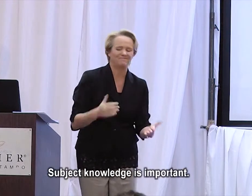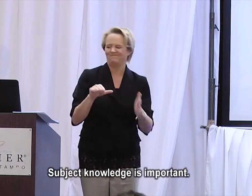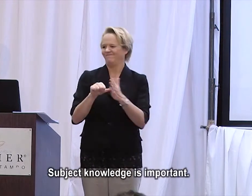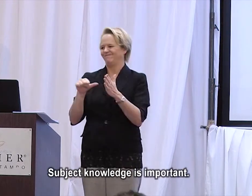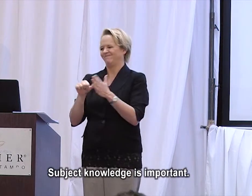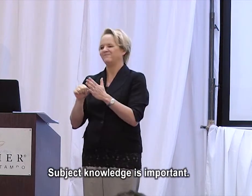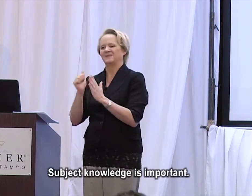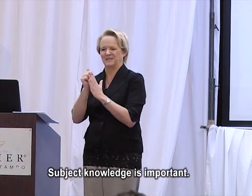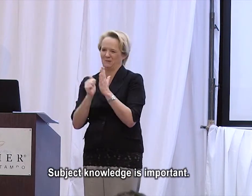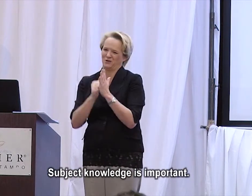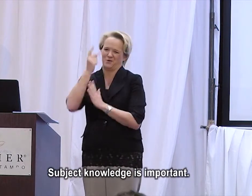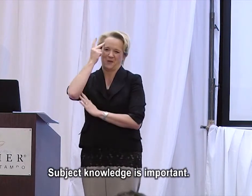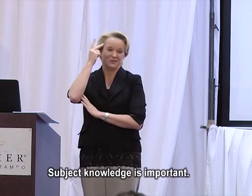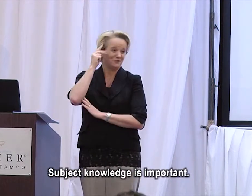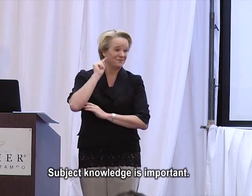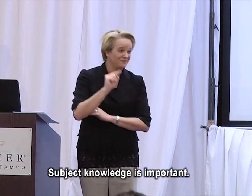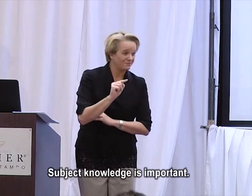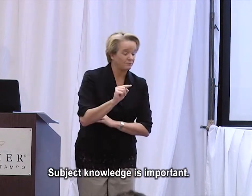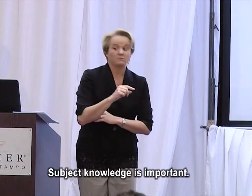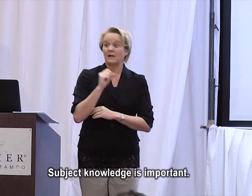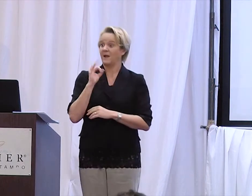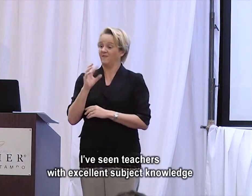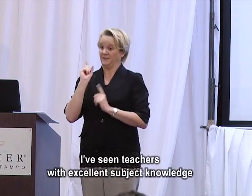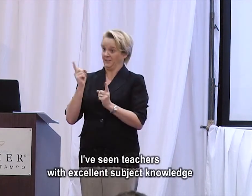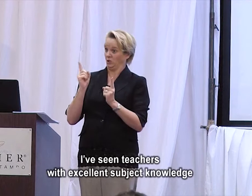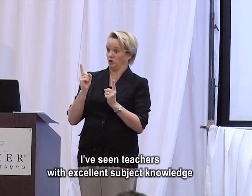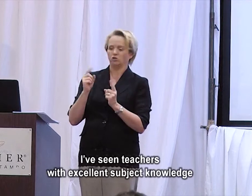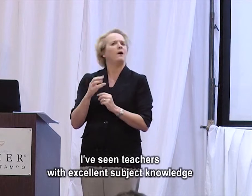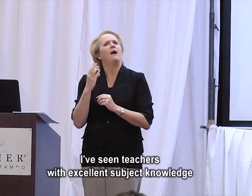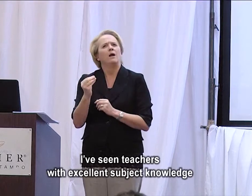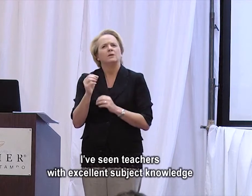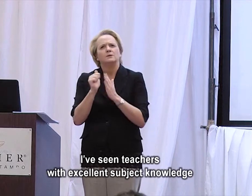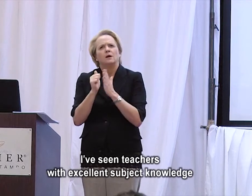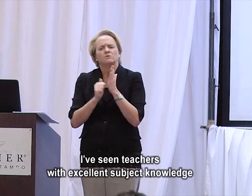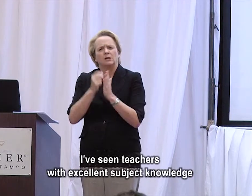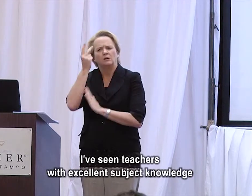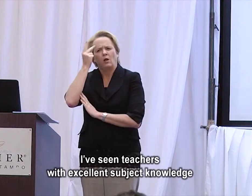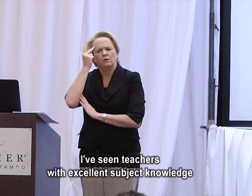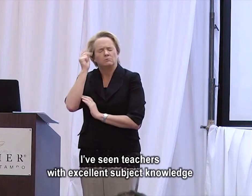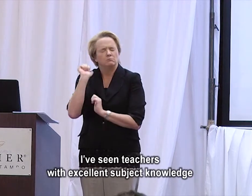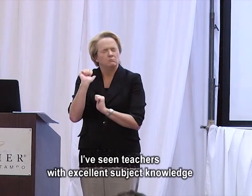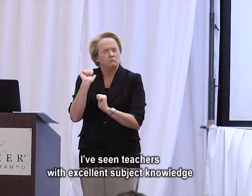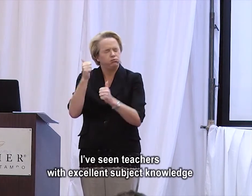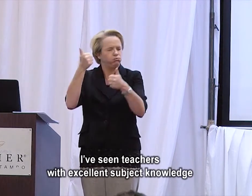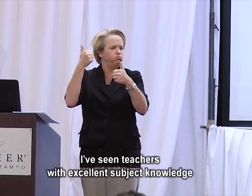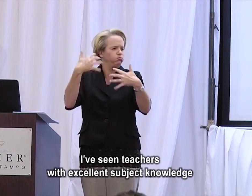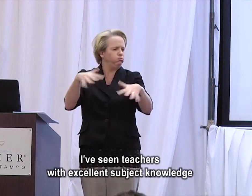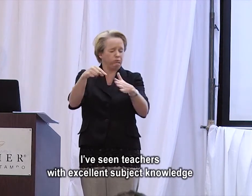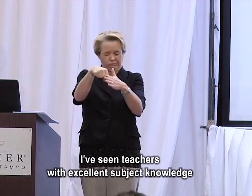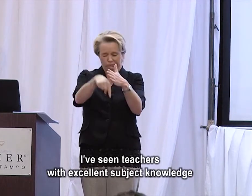Subject knowledge is important. I've seen teachers with excellent